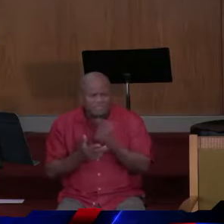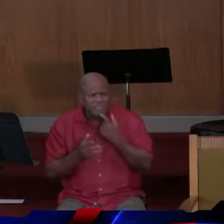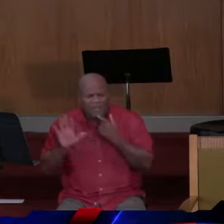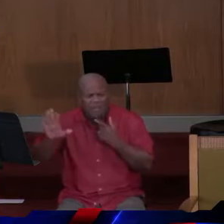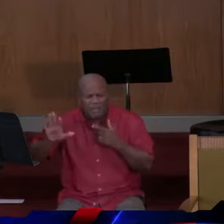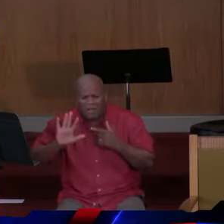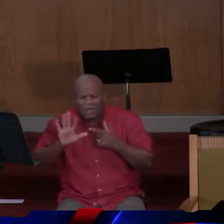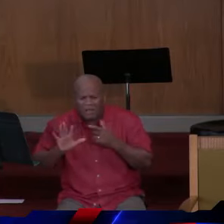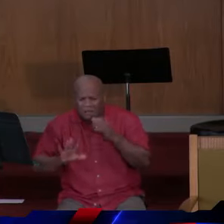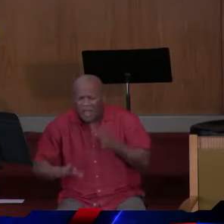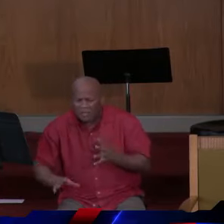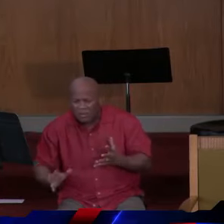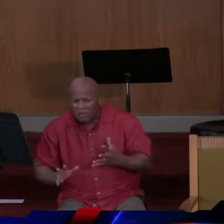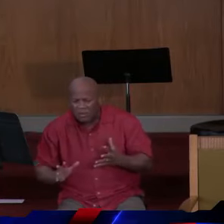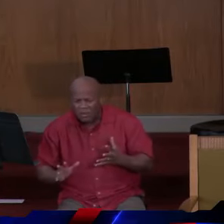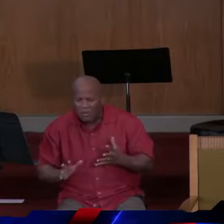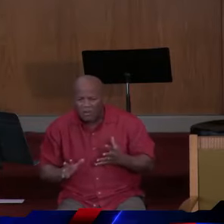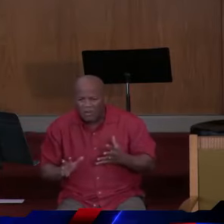Pastor,